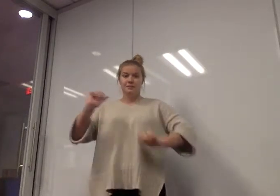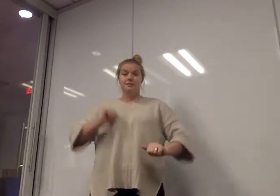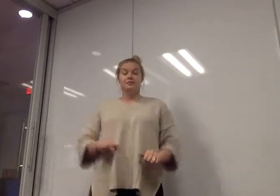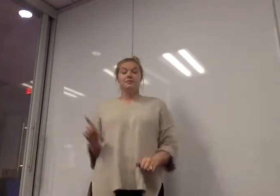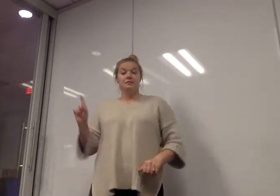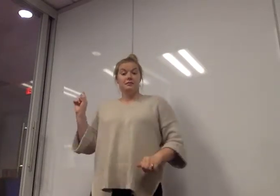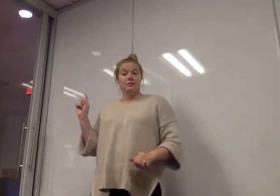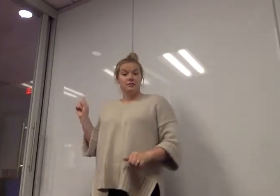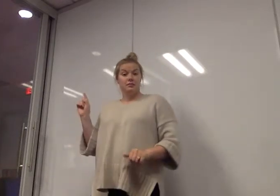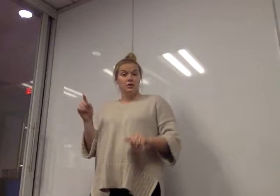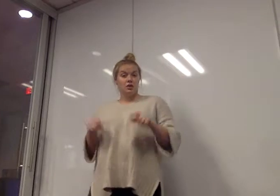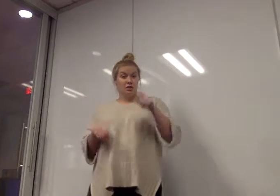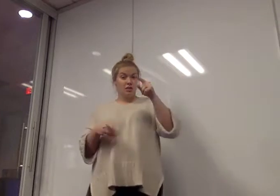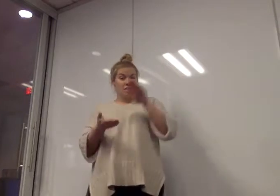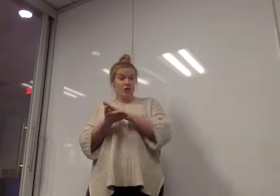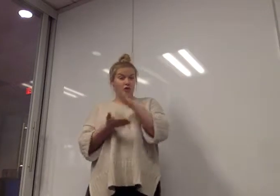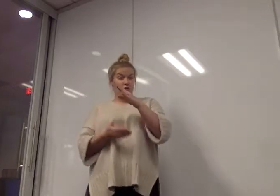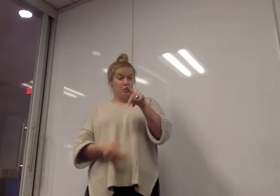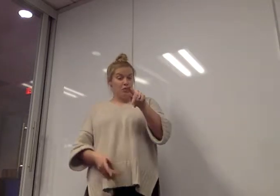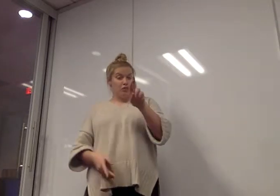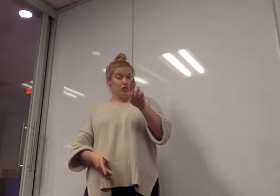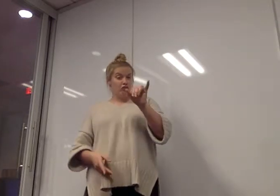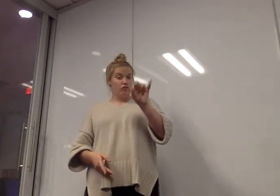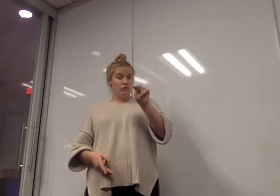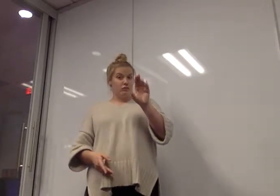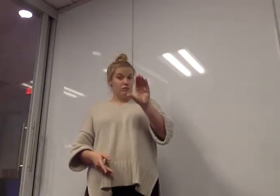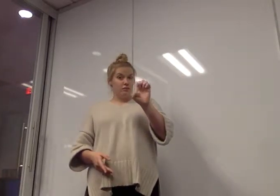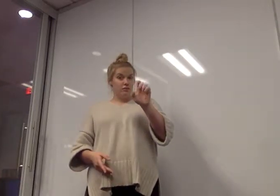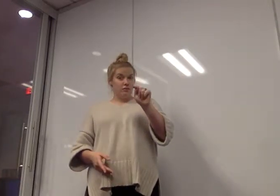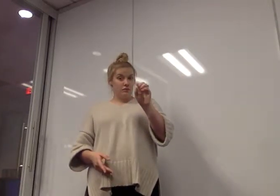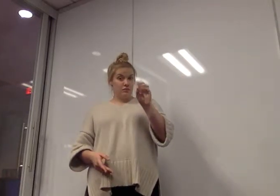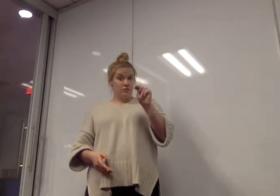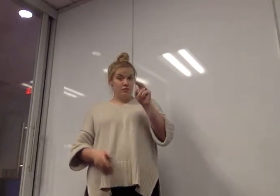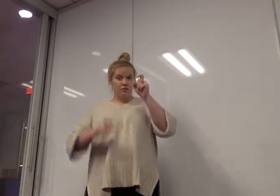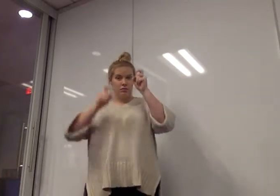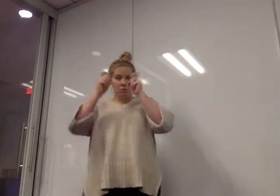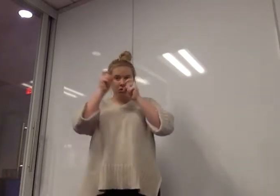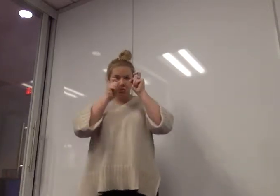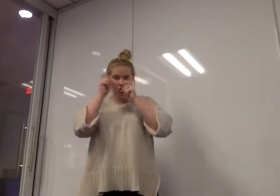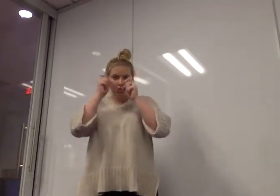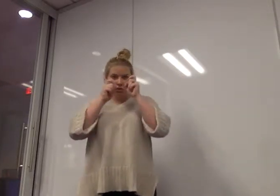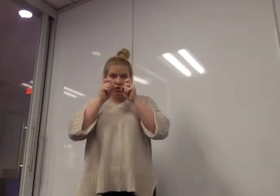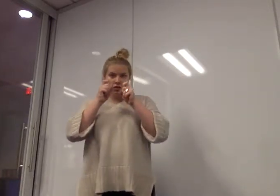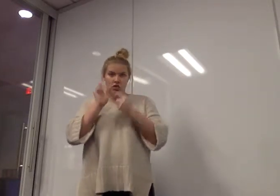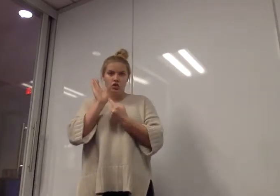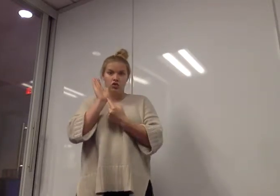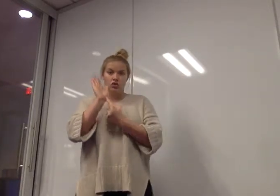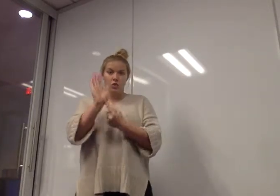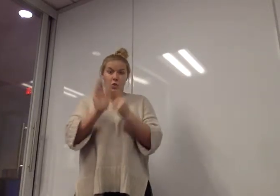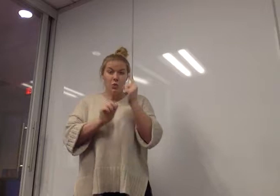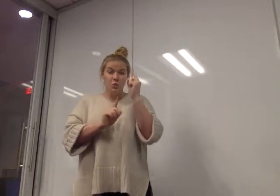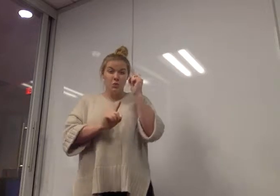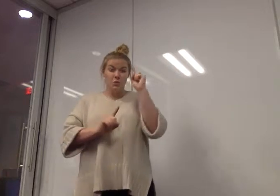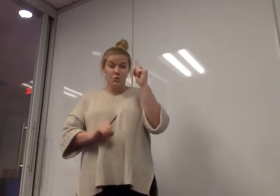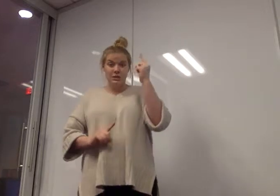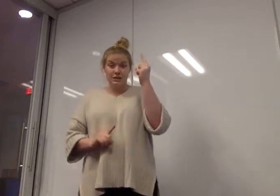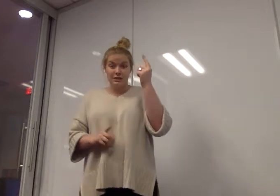that judgments of political candidates' faces in just 1 second predict 70% of